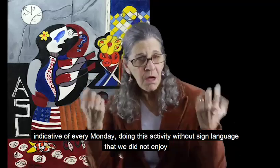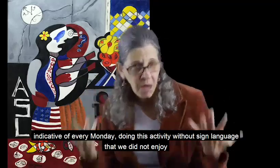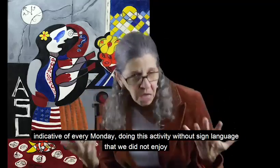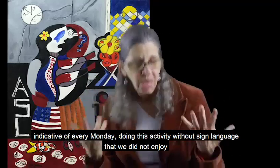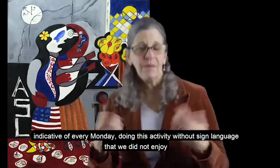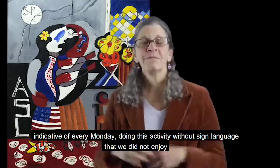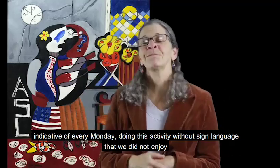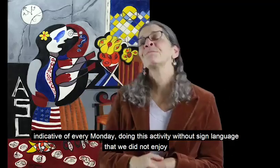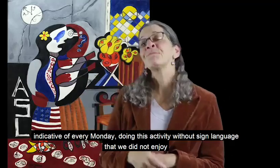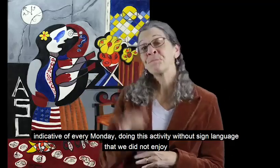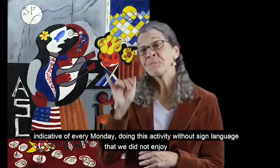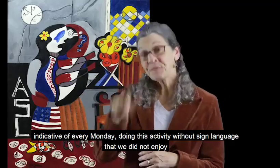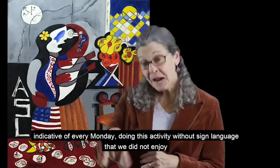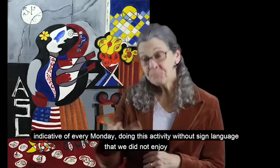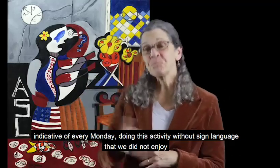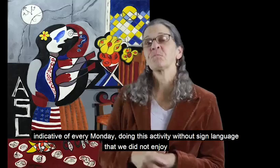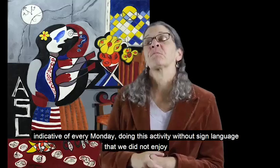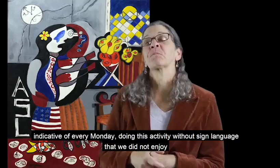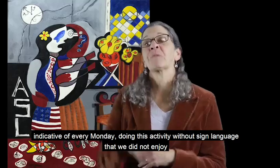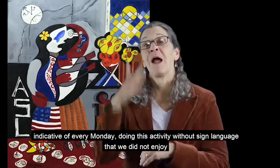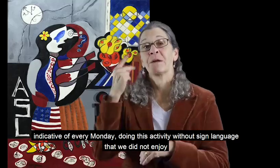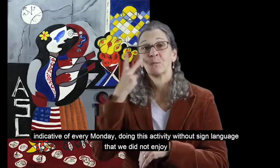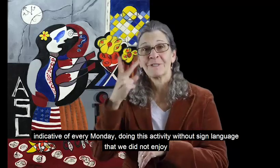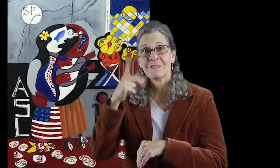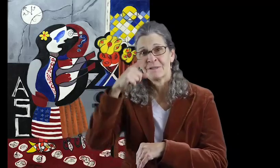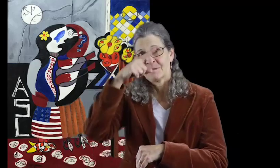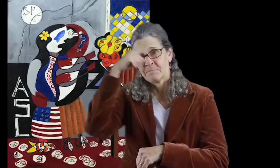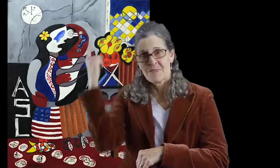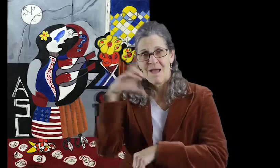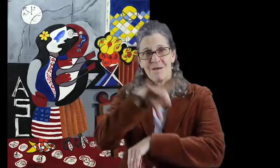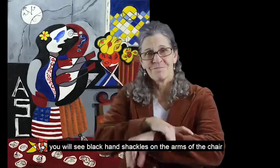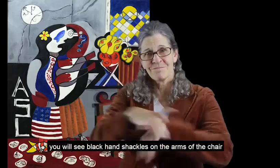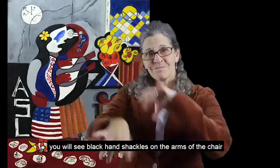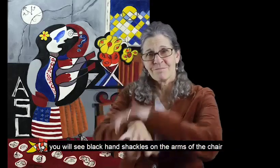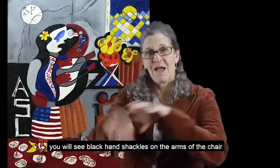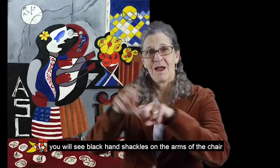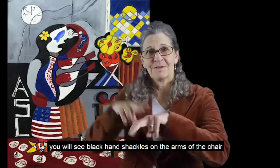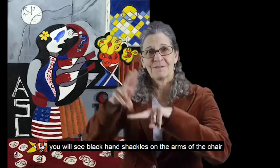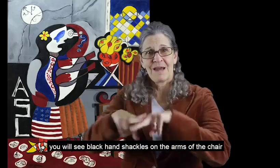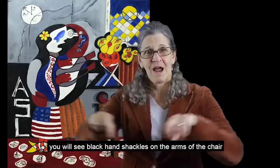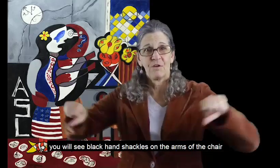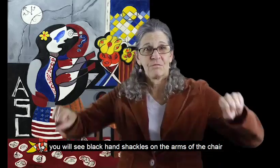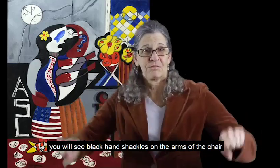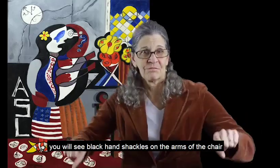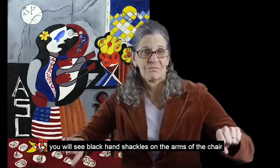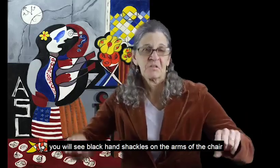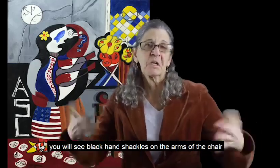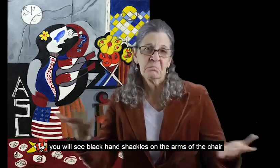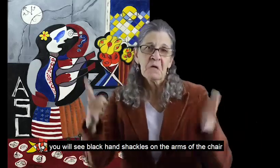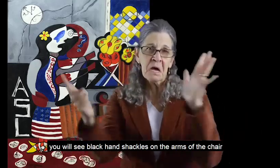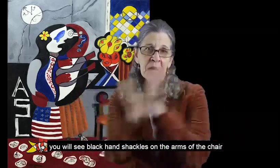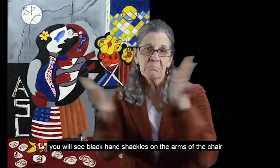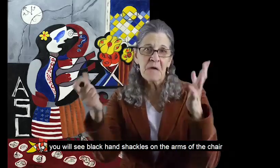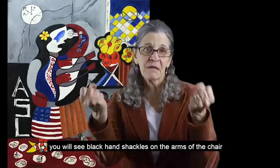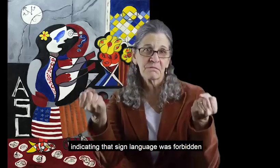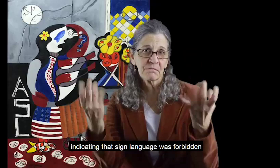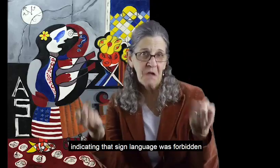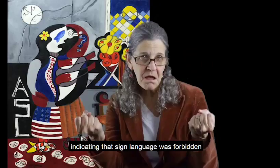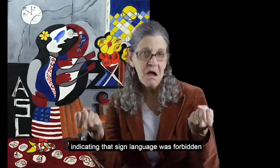activity without sign language that we didn't enjoy. You'll see black hand shackles on the arms of the chair,